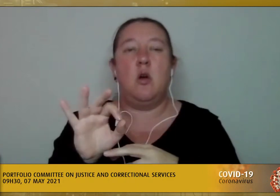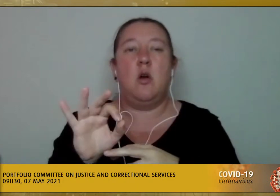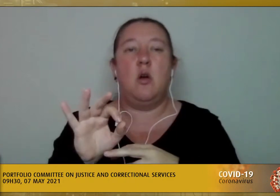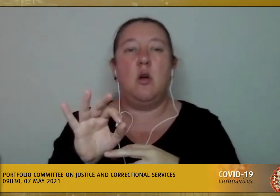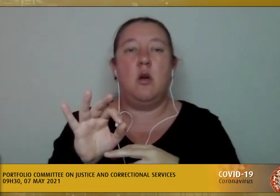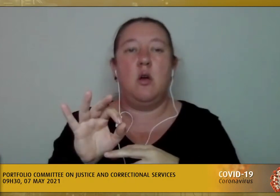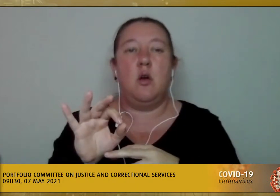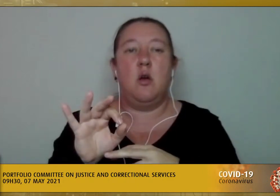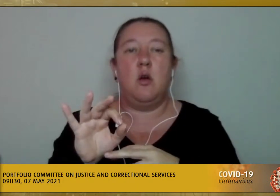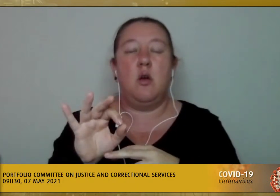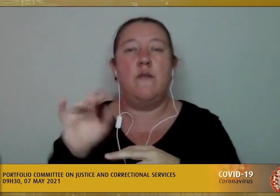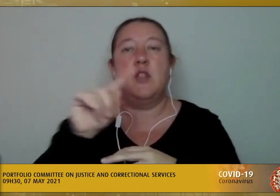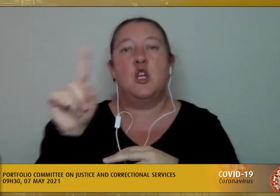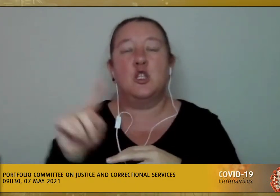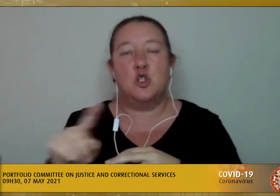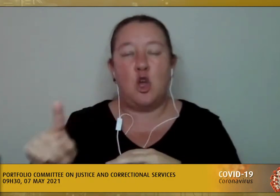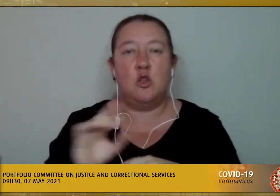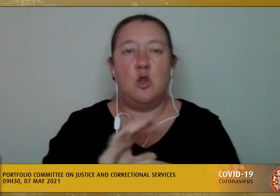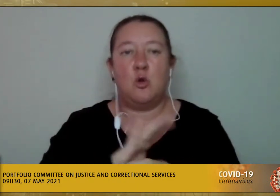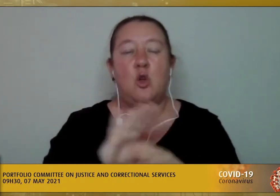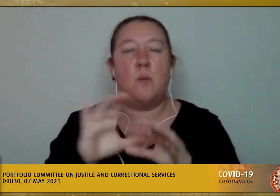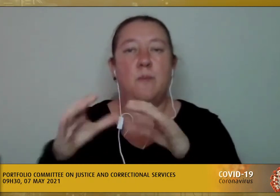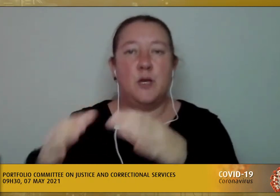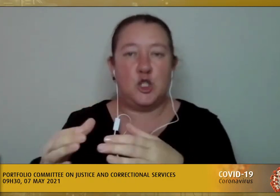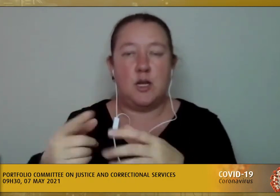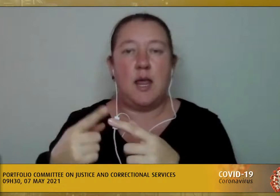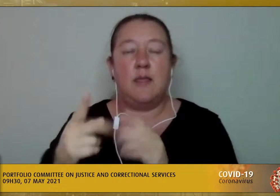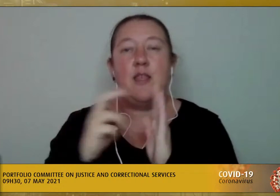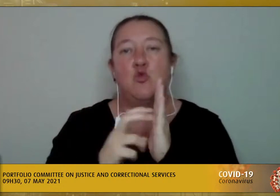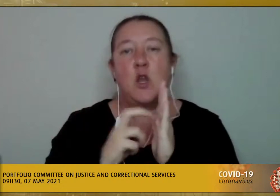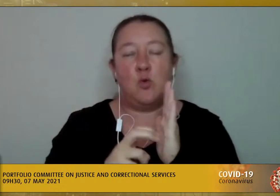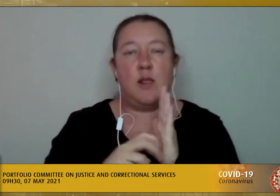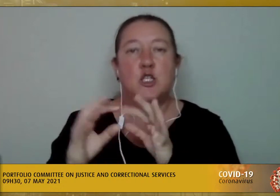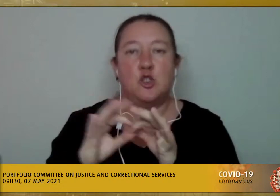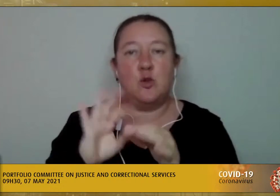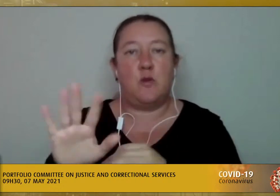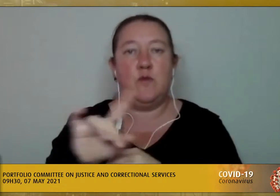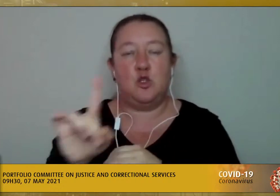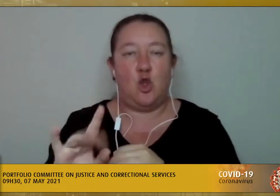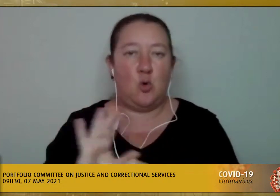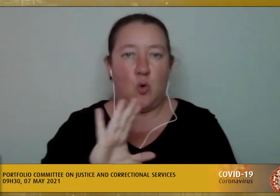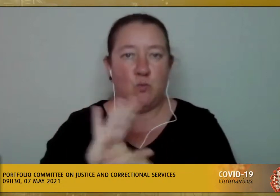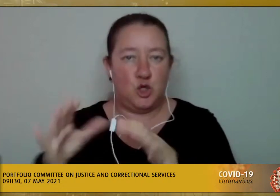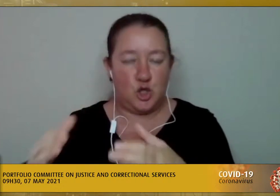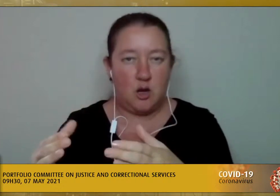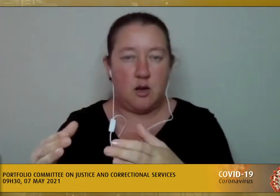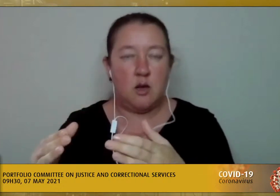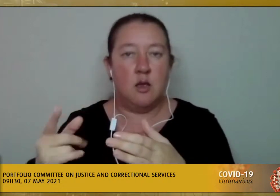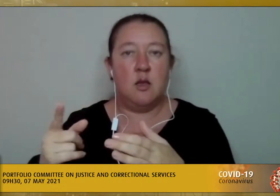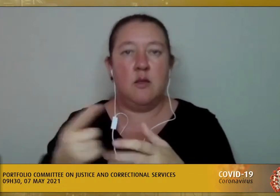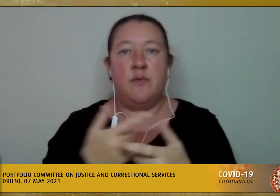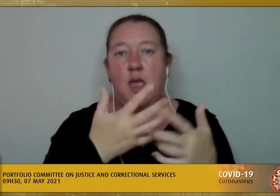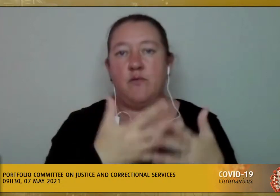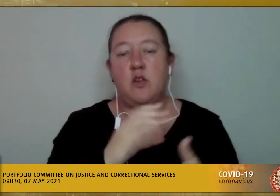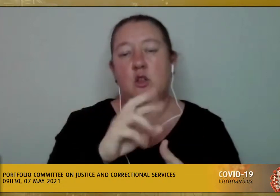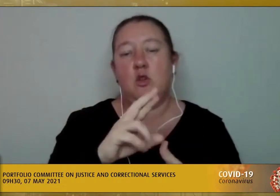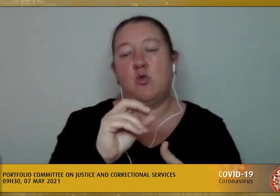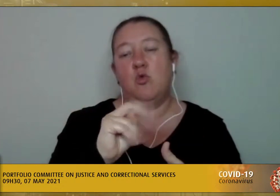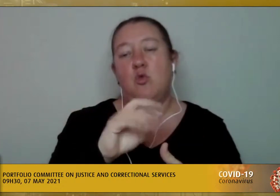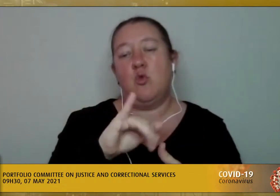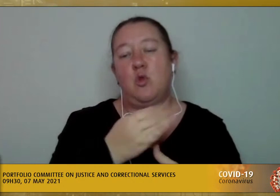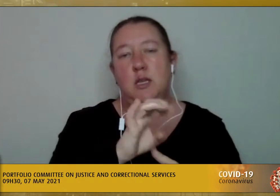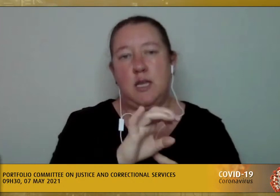is under Commission and the regulations in terms of the Zonda commission which The Advocate cronia indicated